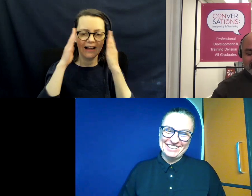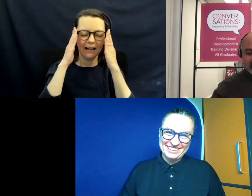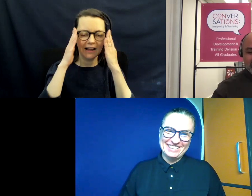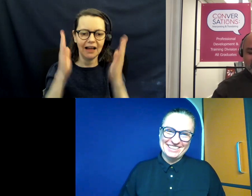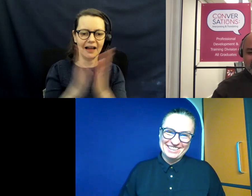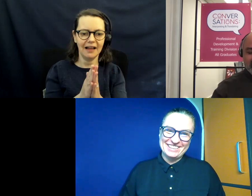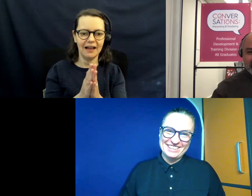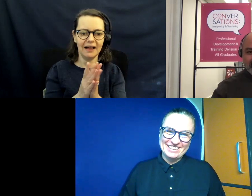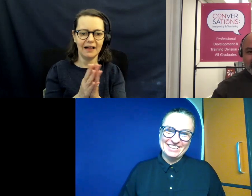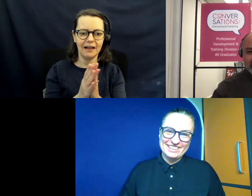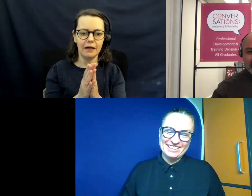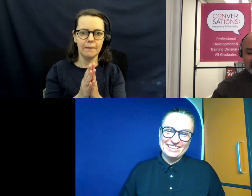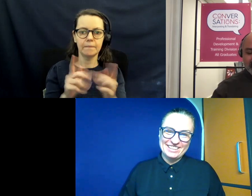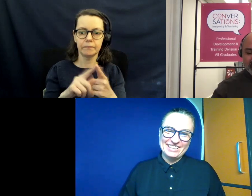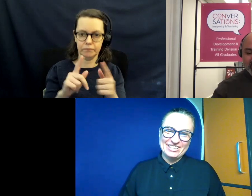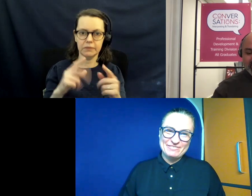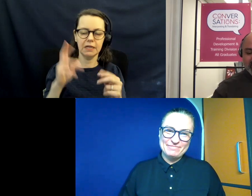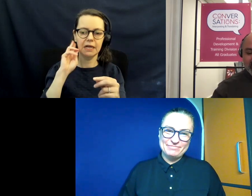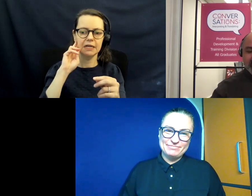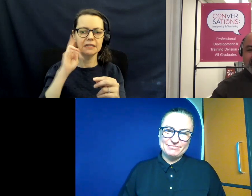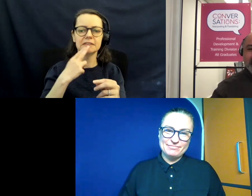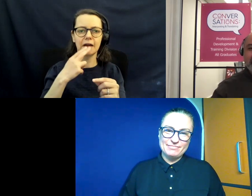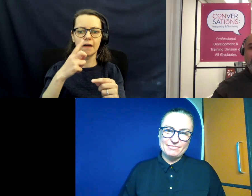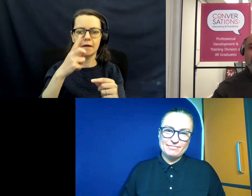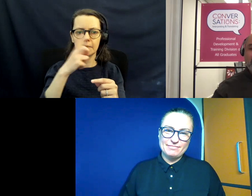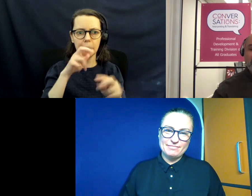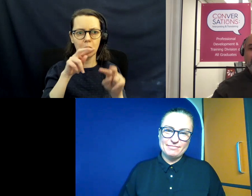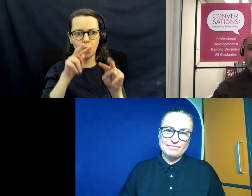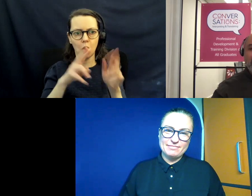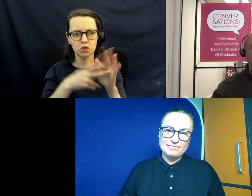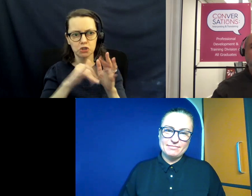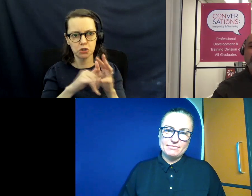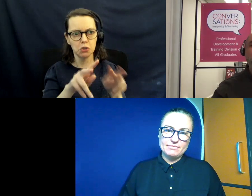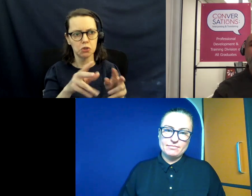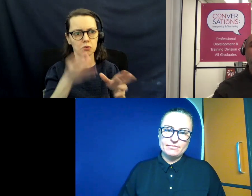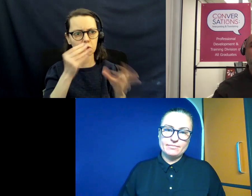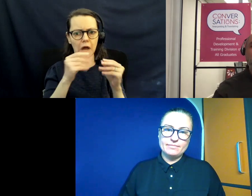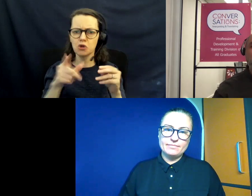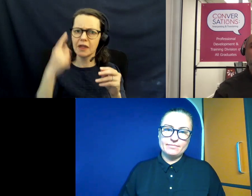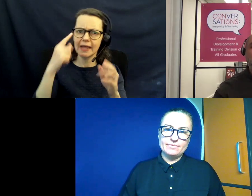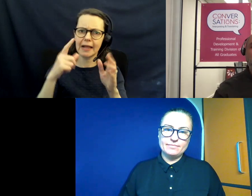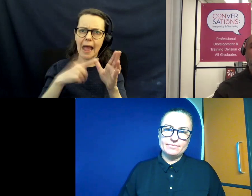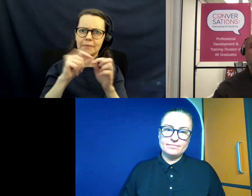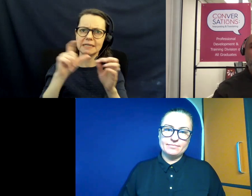to obviously providing information for the deaf community, do you think the bulletin has another mission as well?